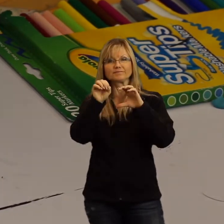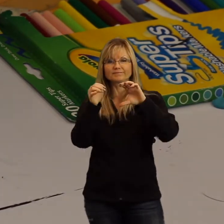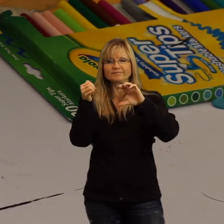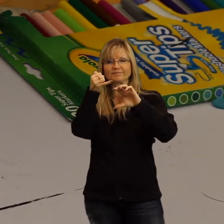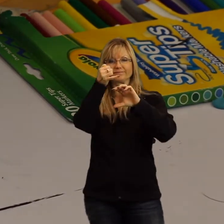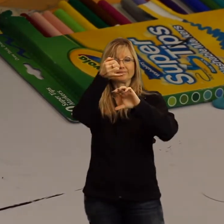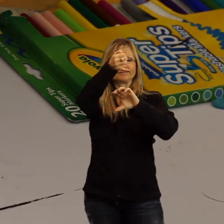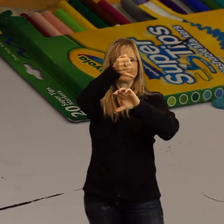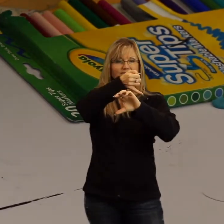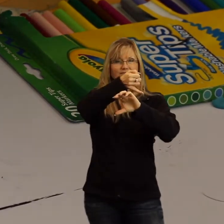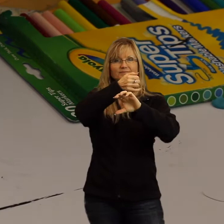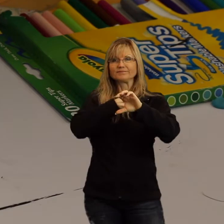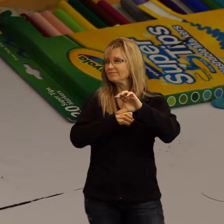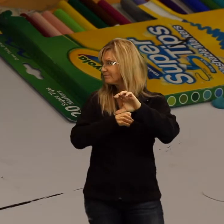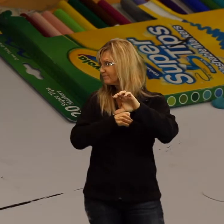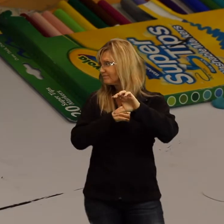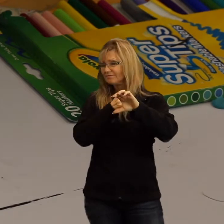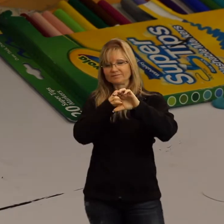Around the box.